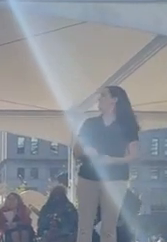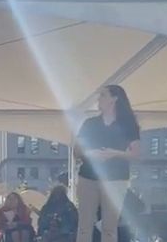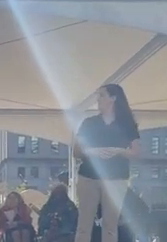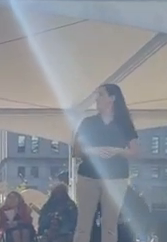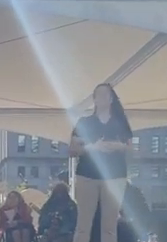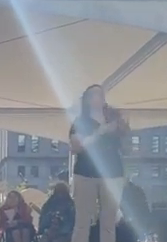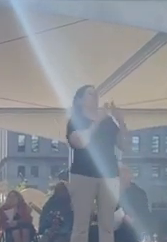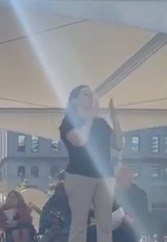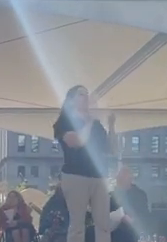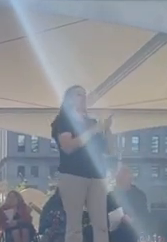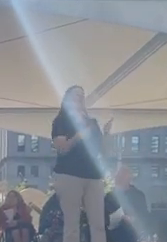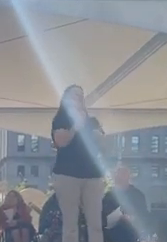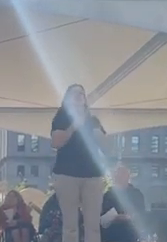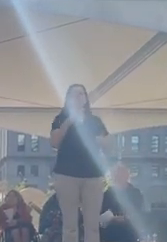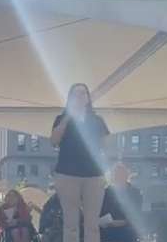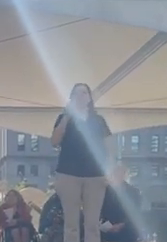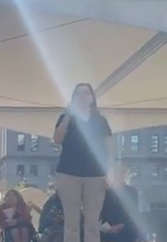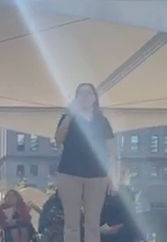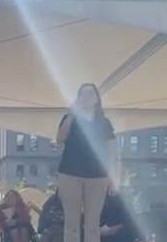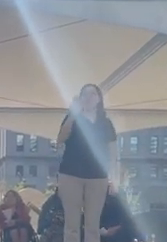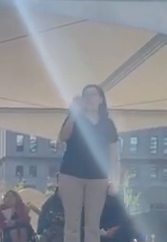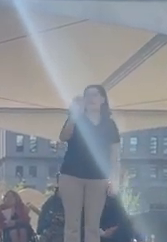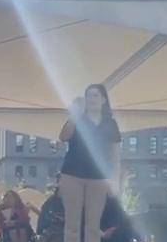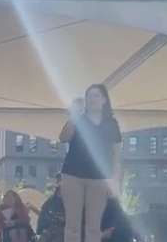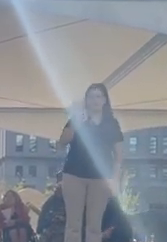Thank you, Executive Ronayne.